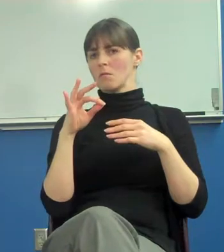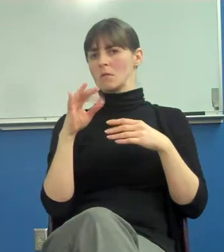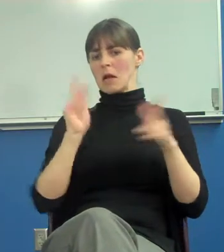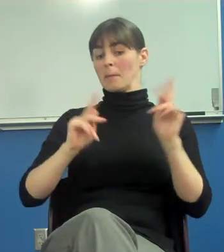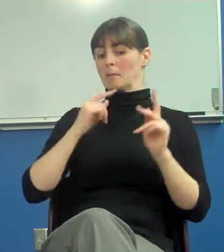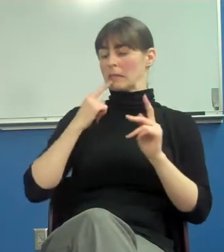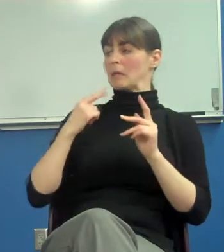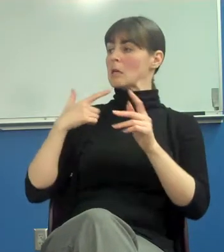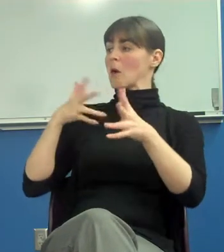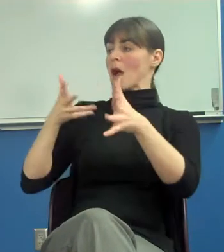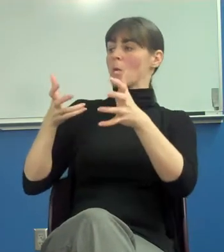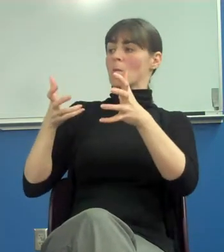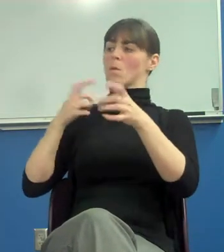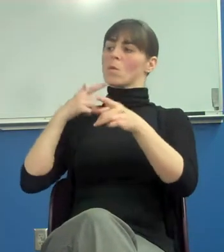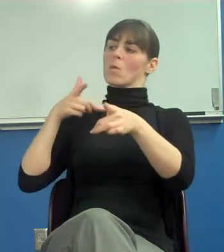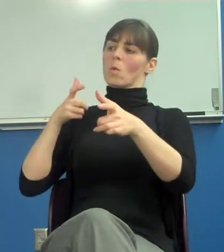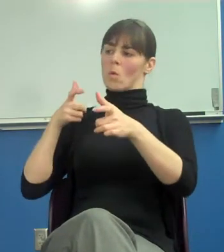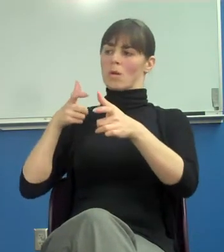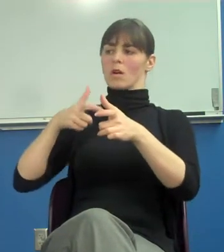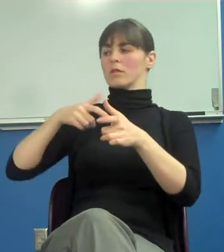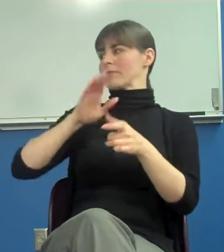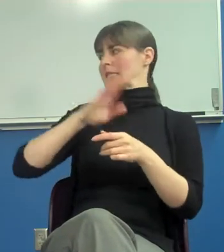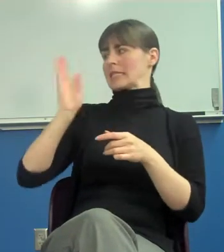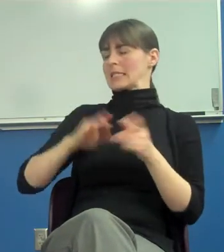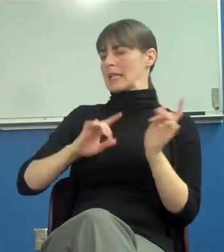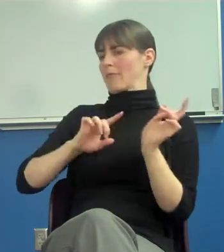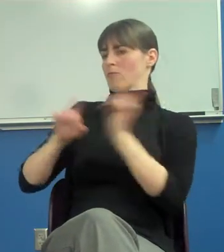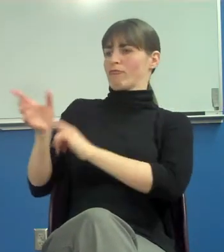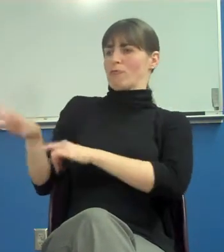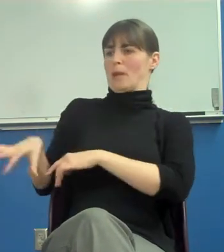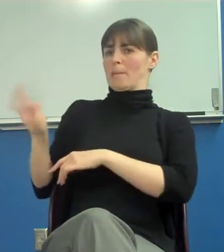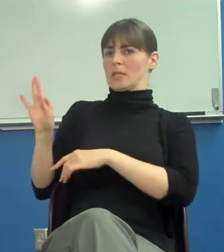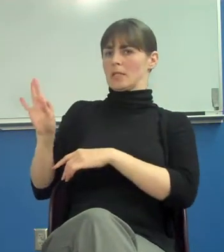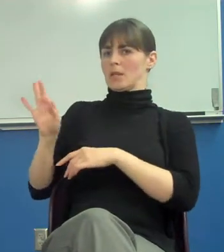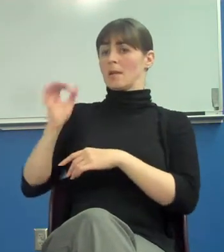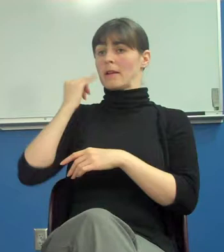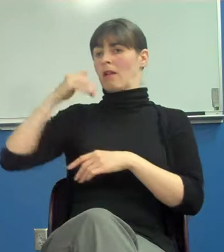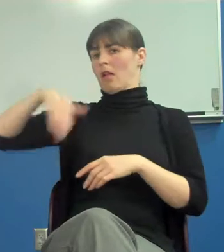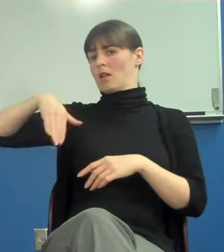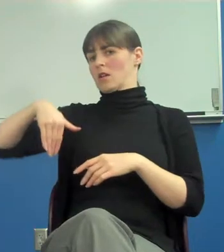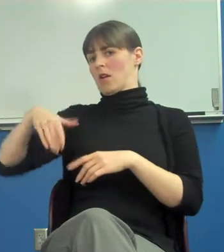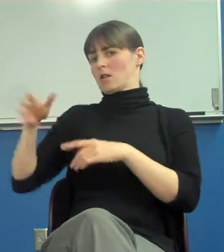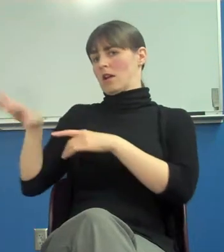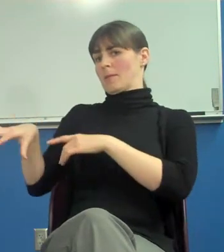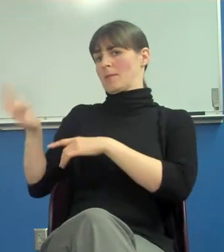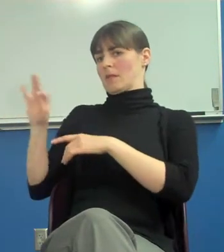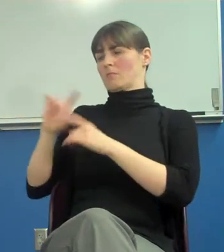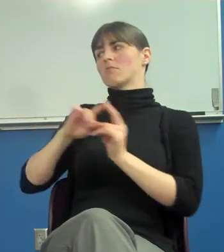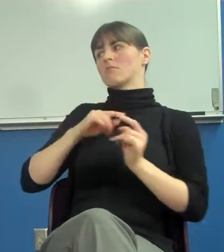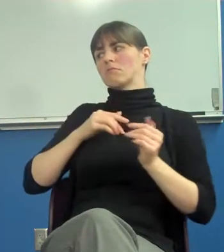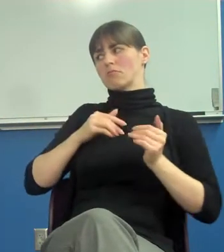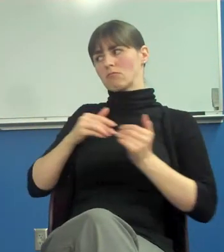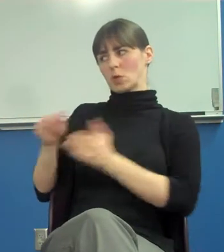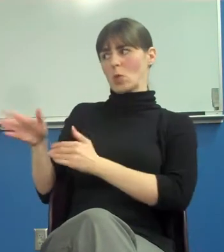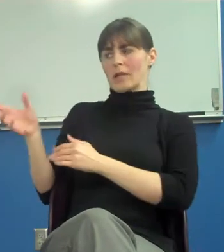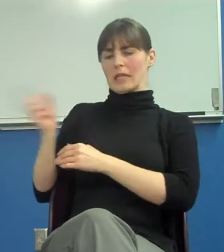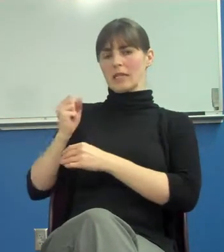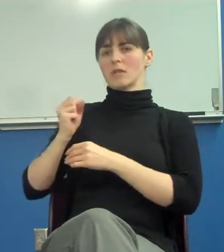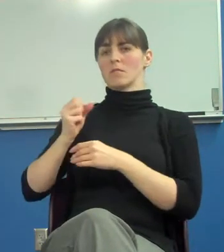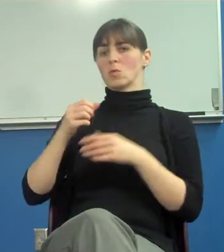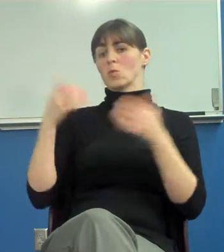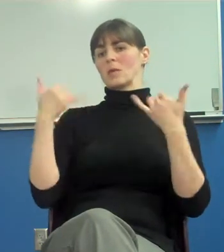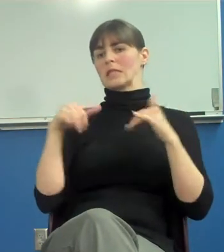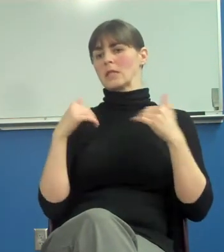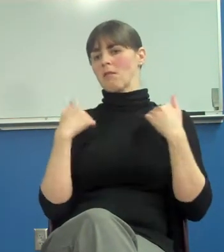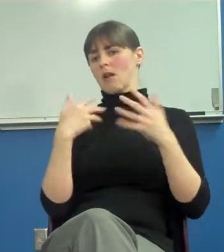and got it. So if you haven't got your shirt yet, you need to go get it. And I think we still have gray ones too, if you want a